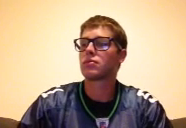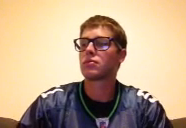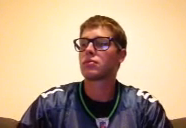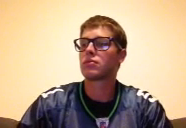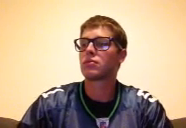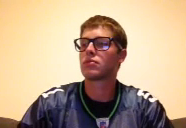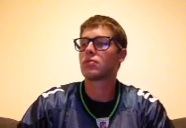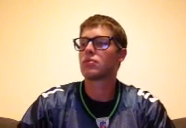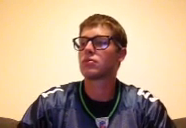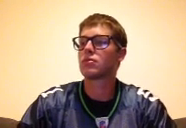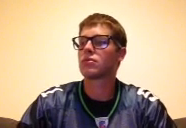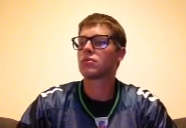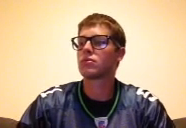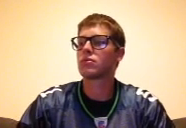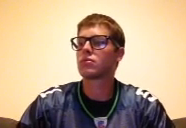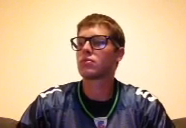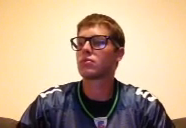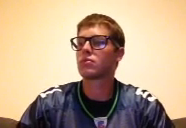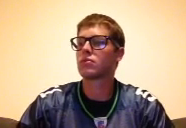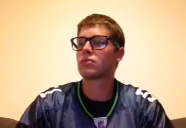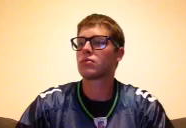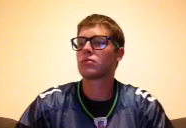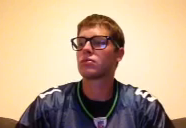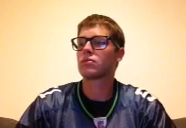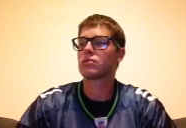Could you talk about the first half? Yeah, it was frustrating. I mean,